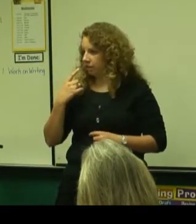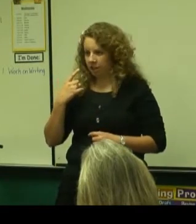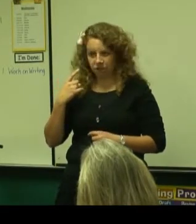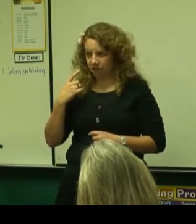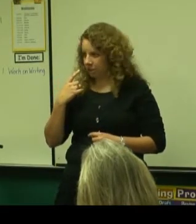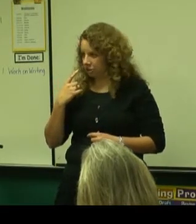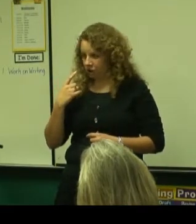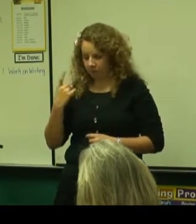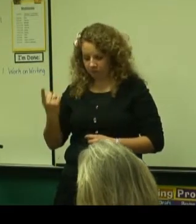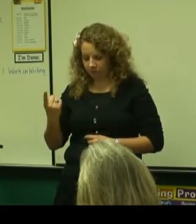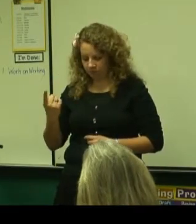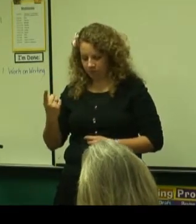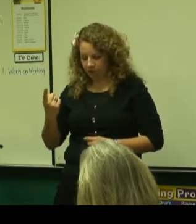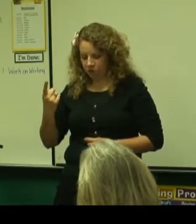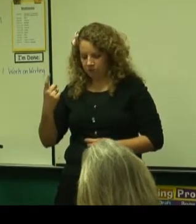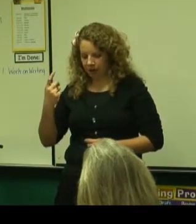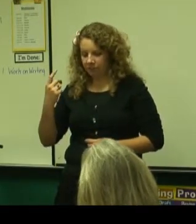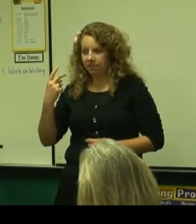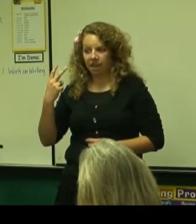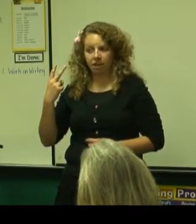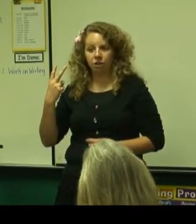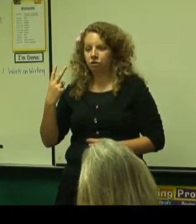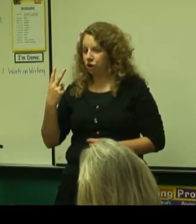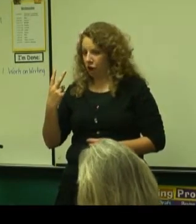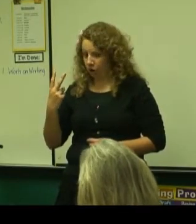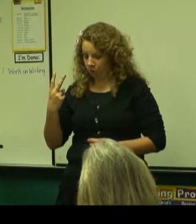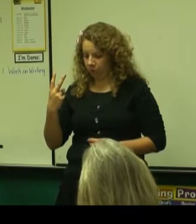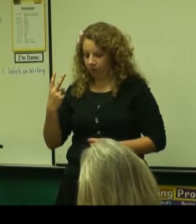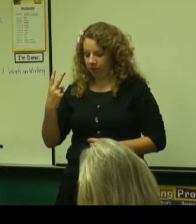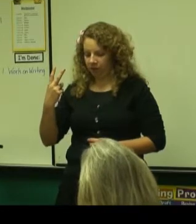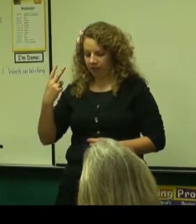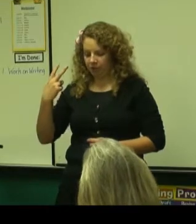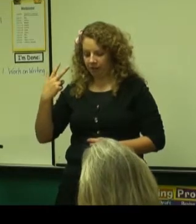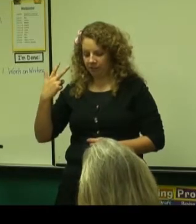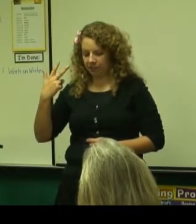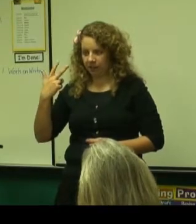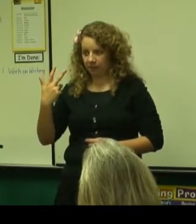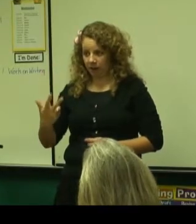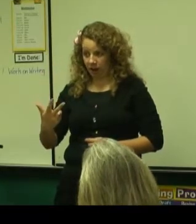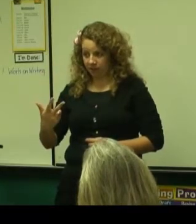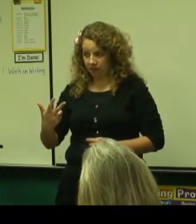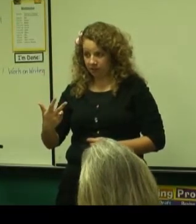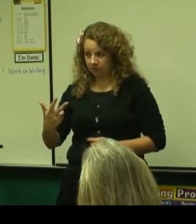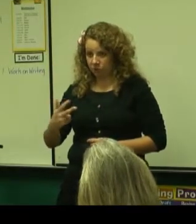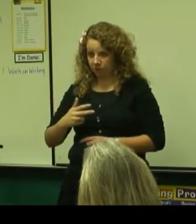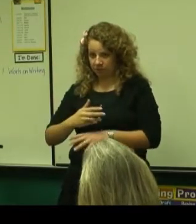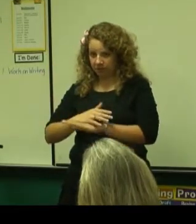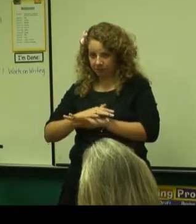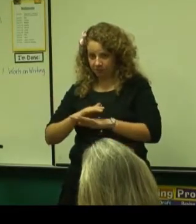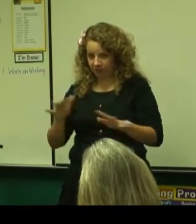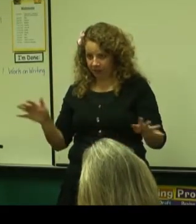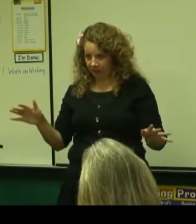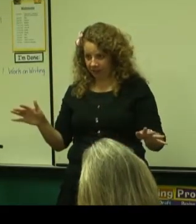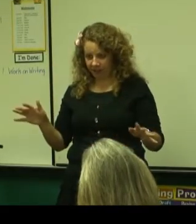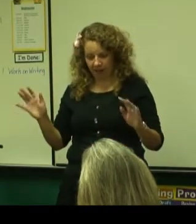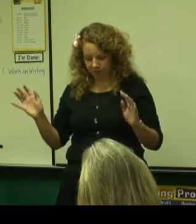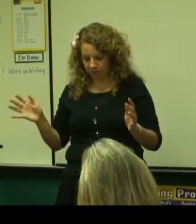head shaking no, you have the sign no, and you have the sign not. So it's very clear, absolutely